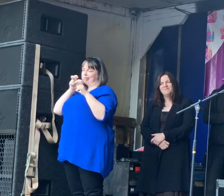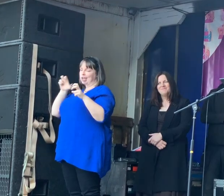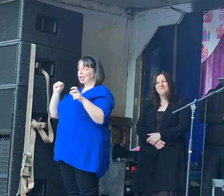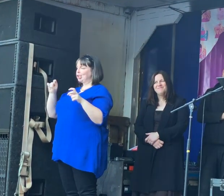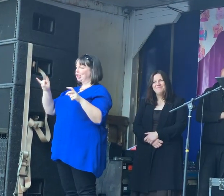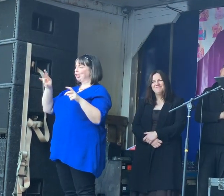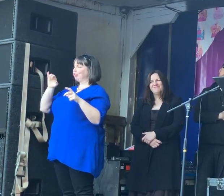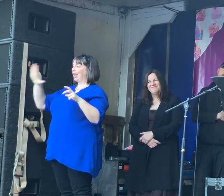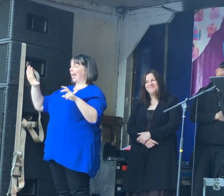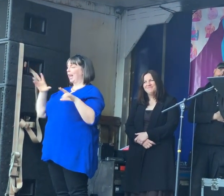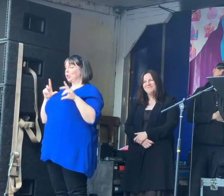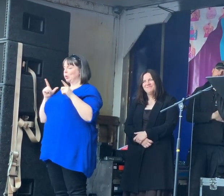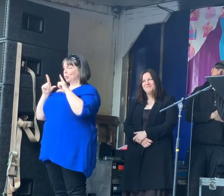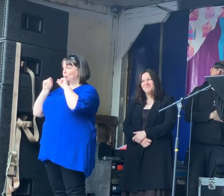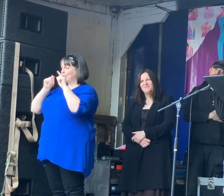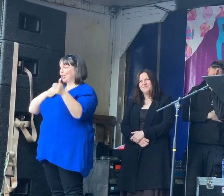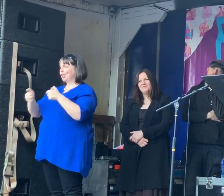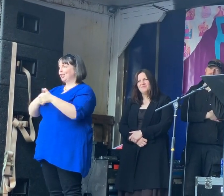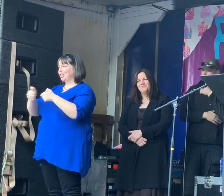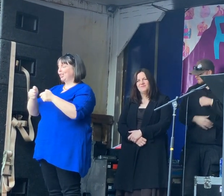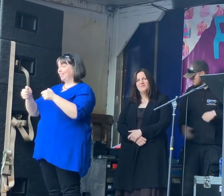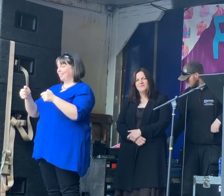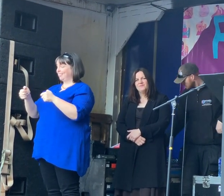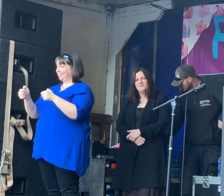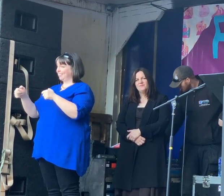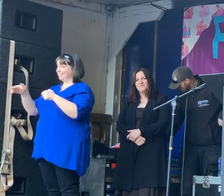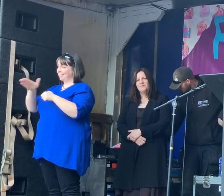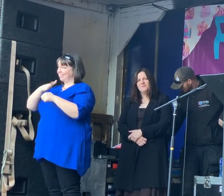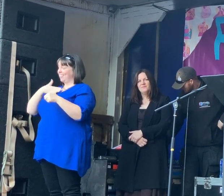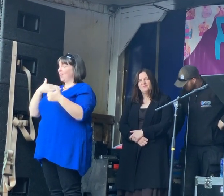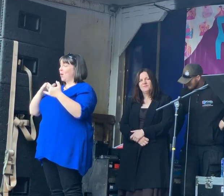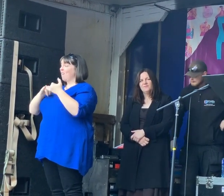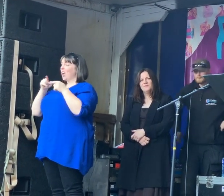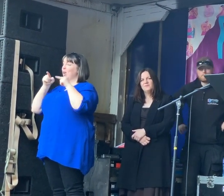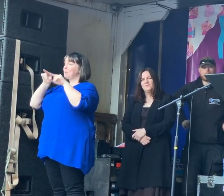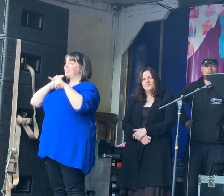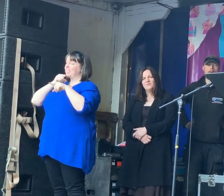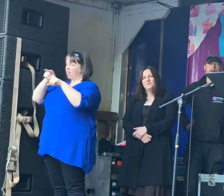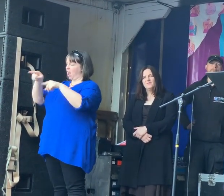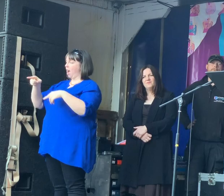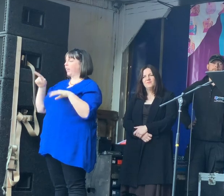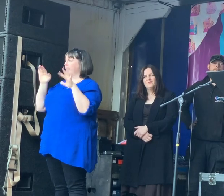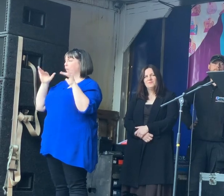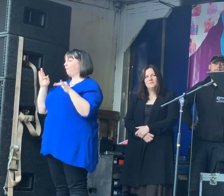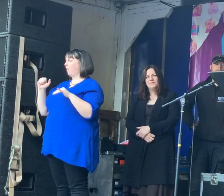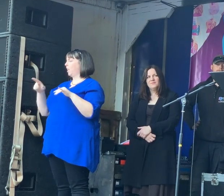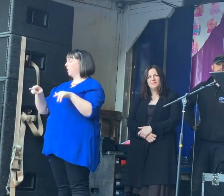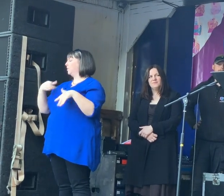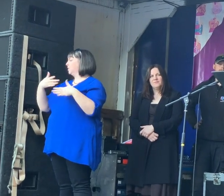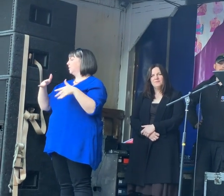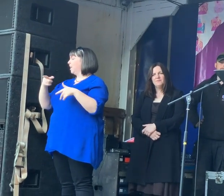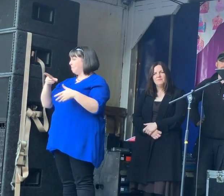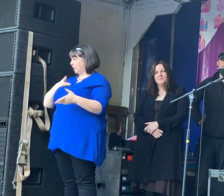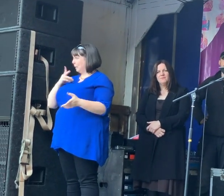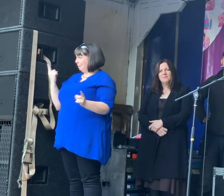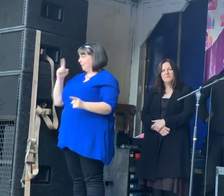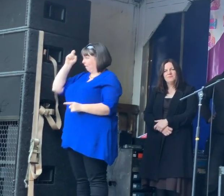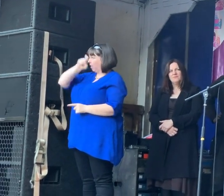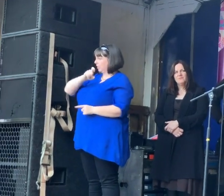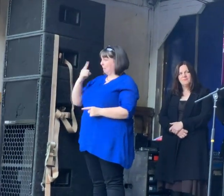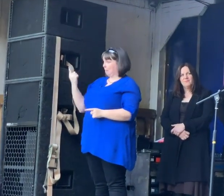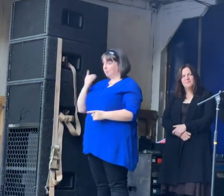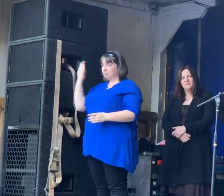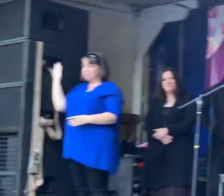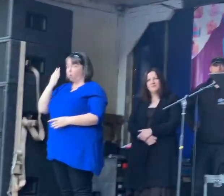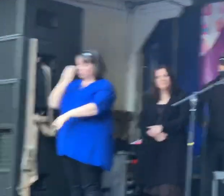of which there are many, and those ever accused of being a snowflake. Be difficult, be bold, and continue to